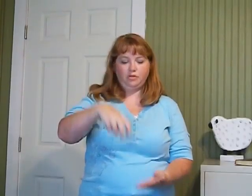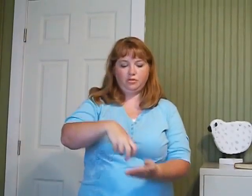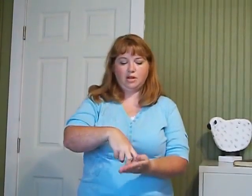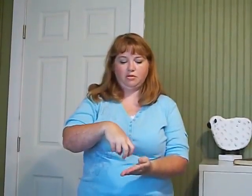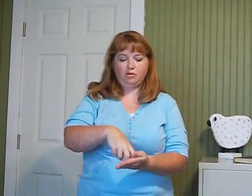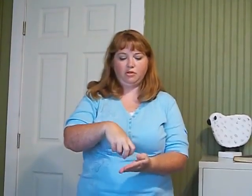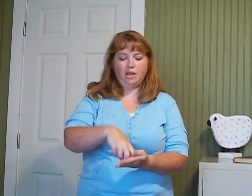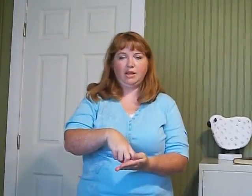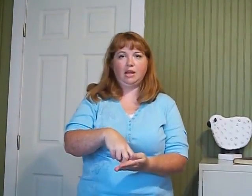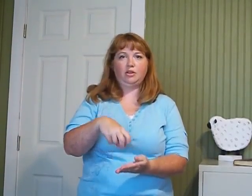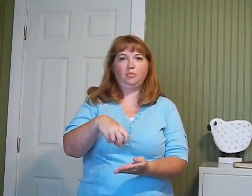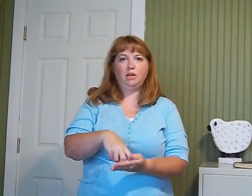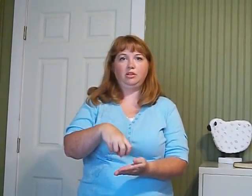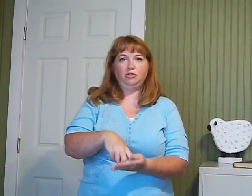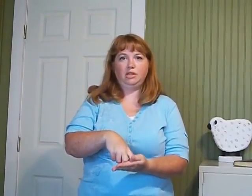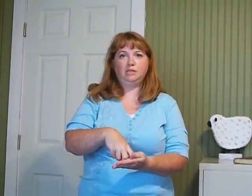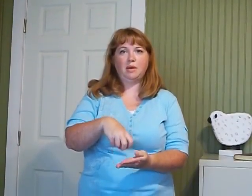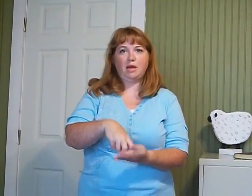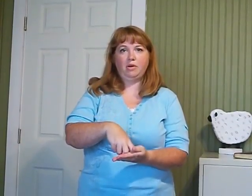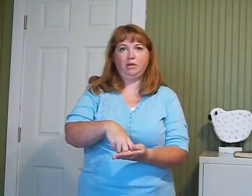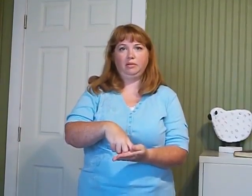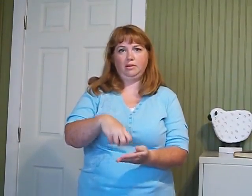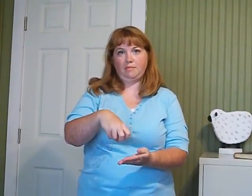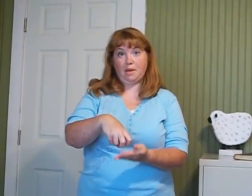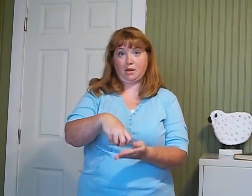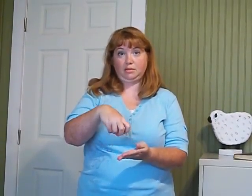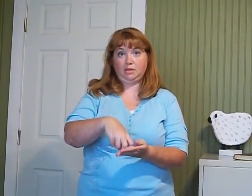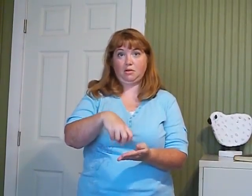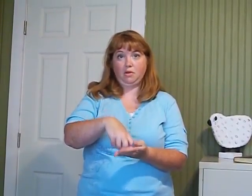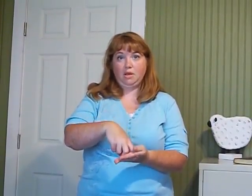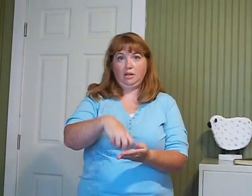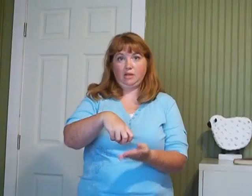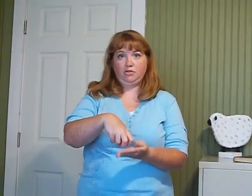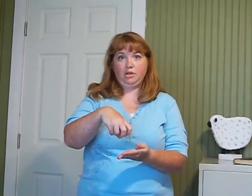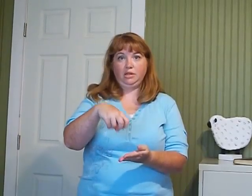your fingers down on your hand like you're bending your knees, bowing at Mecca. So